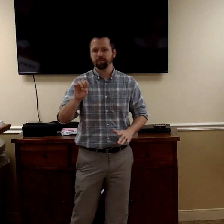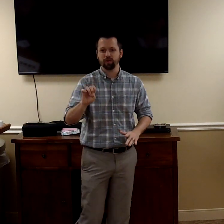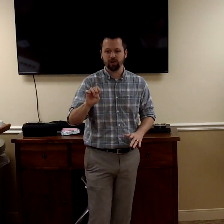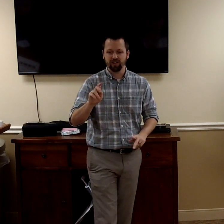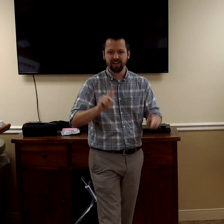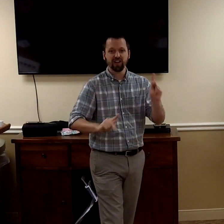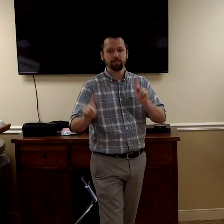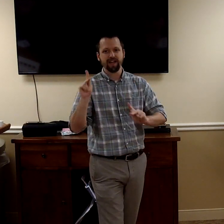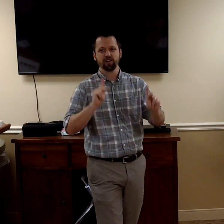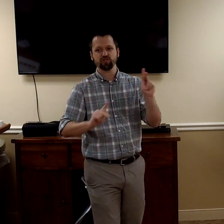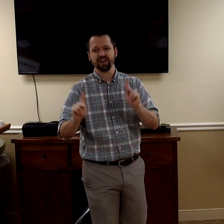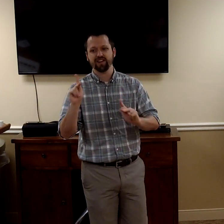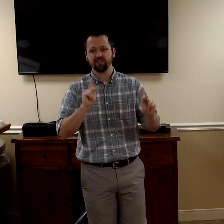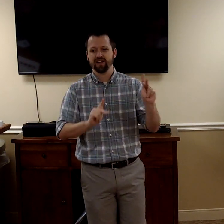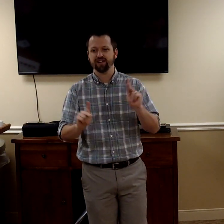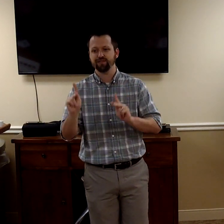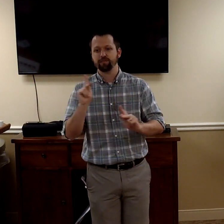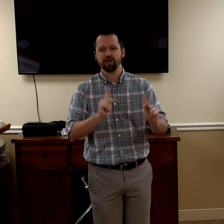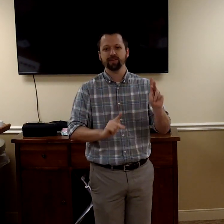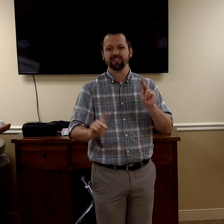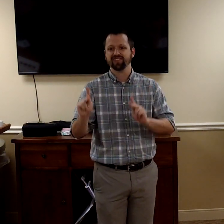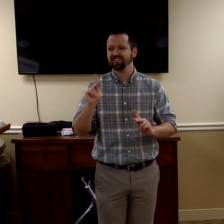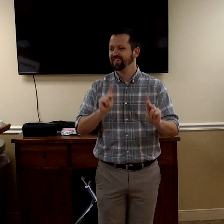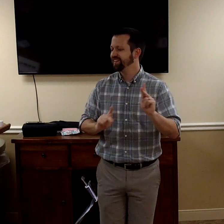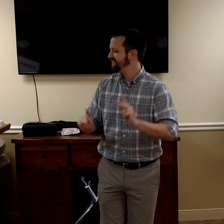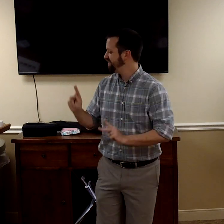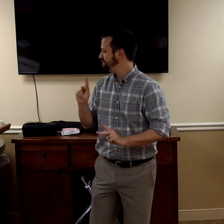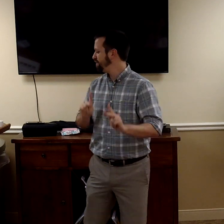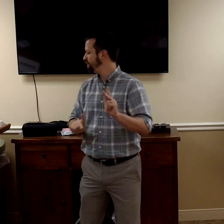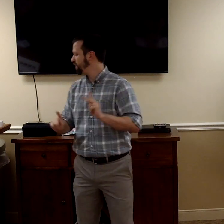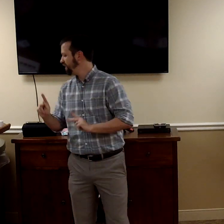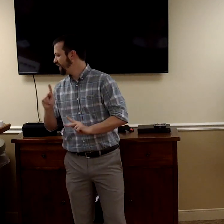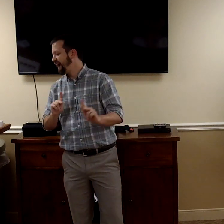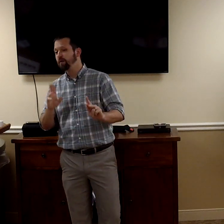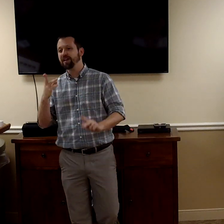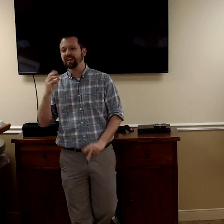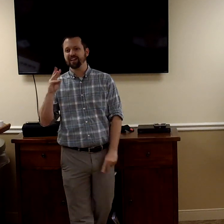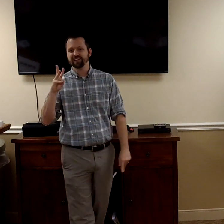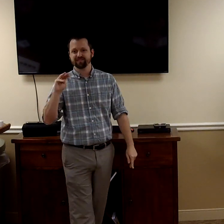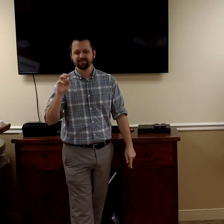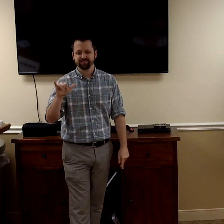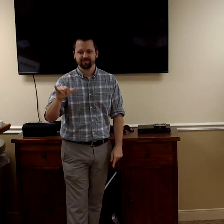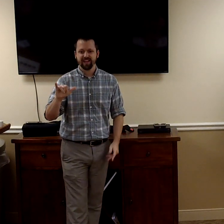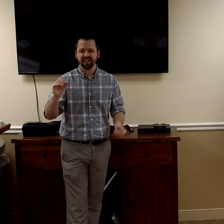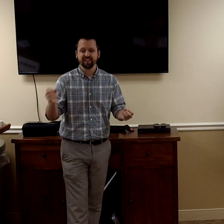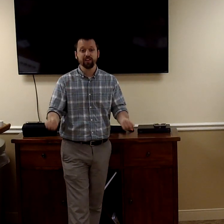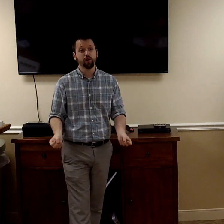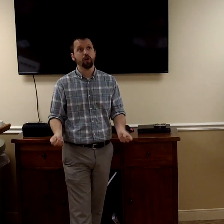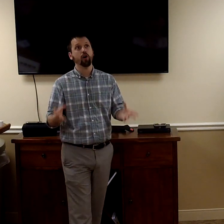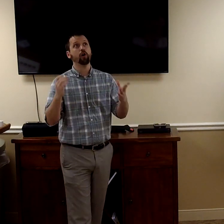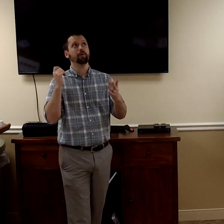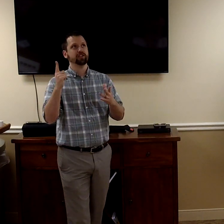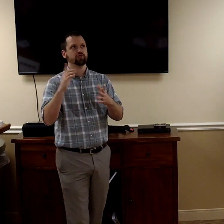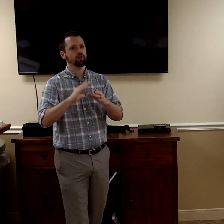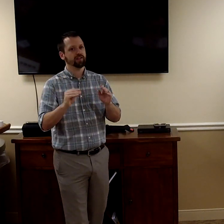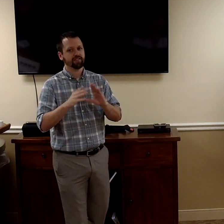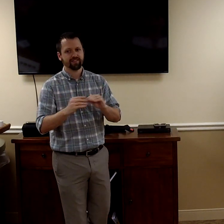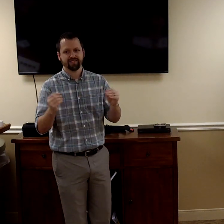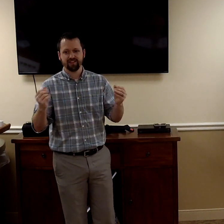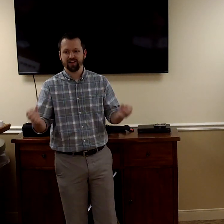People. I'll get back on track now, kind of. I promise. People. How many? I can't tell you all my stories. So how